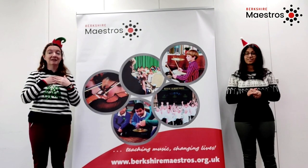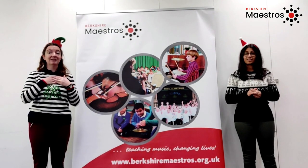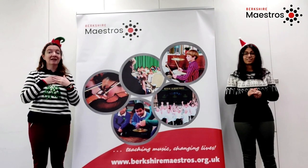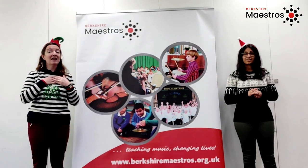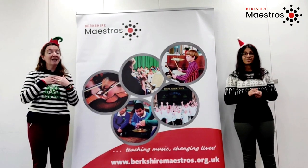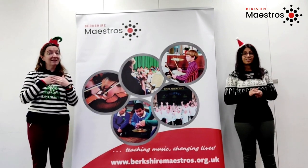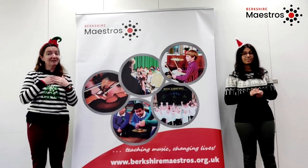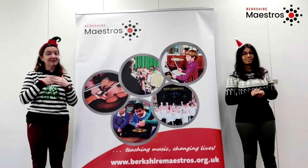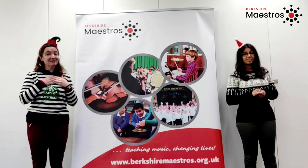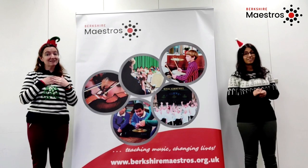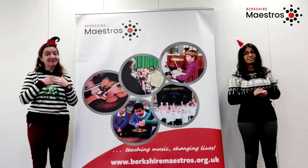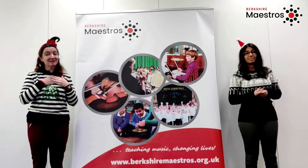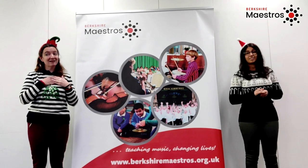morning.